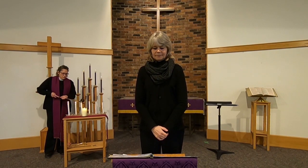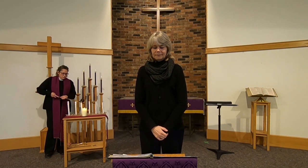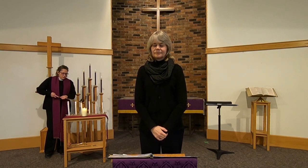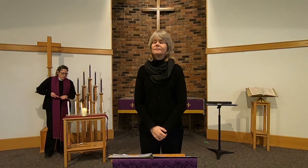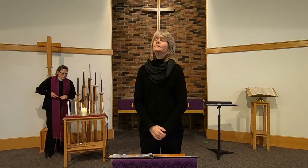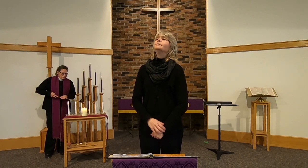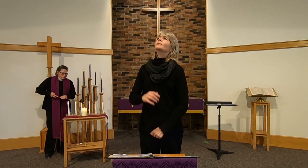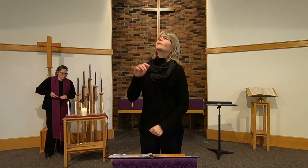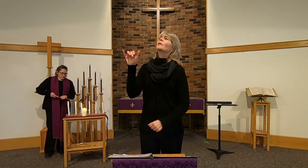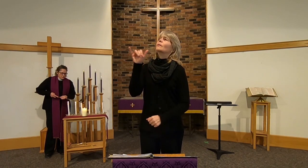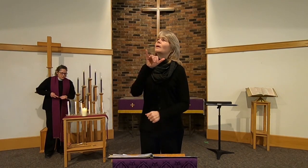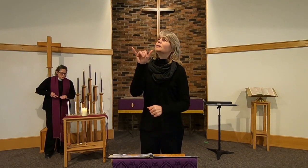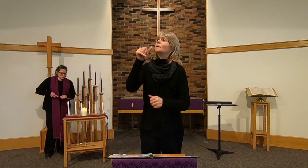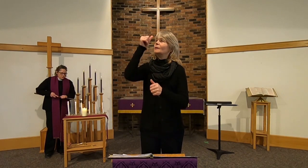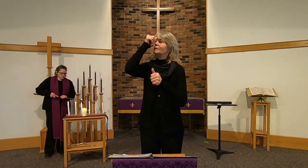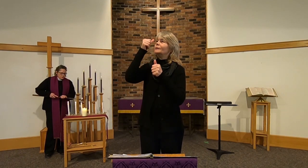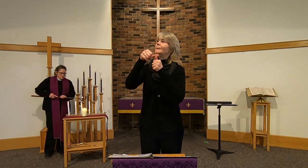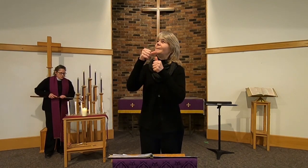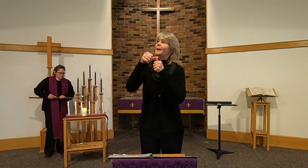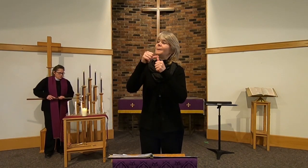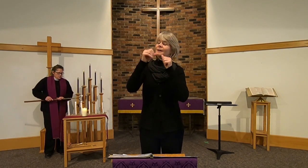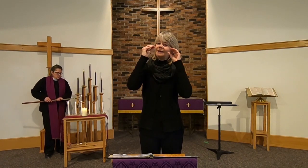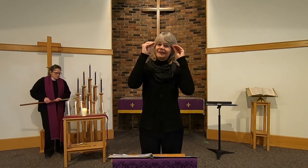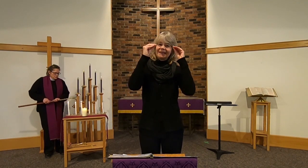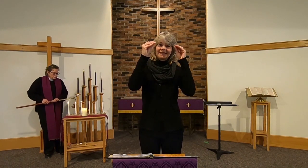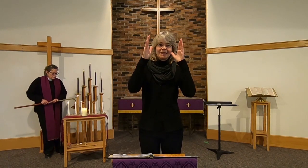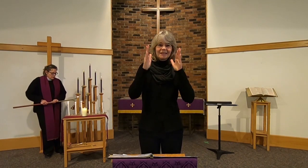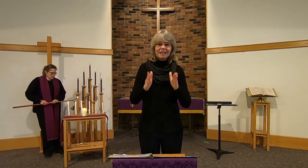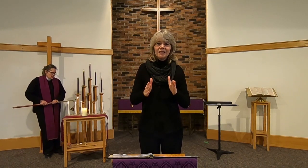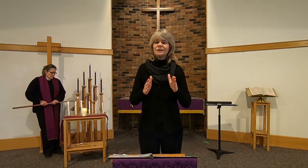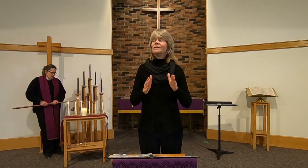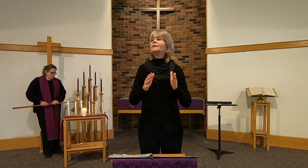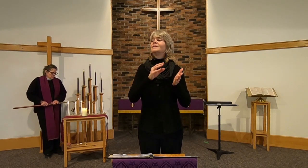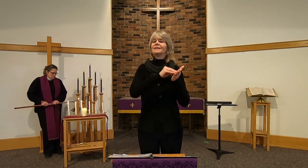God, we also pray for our teachers and students